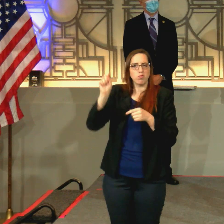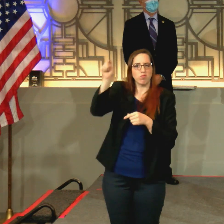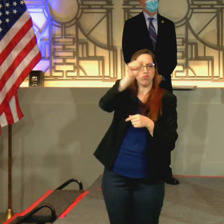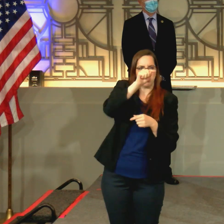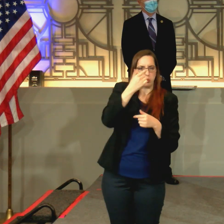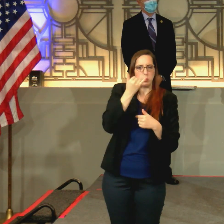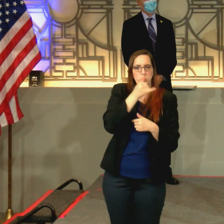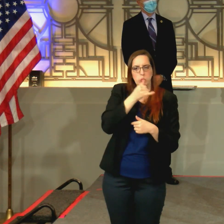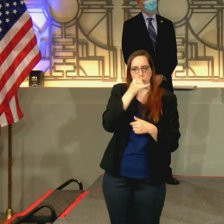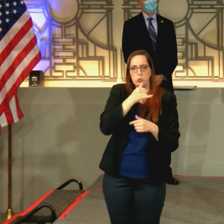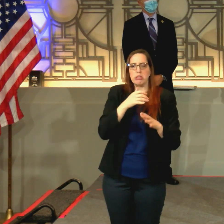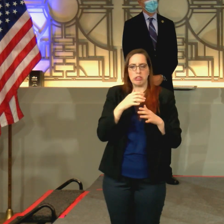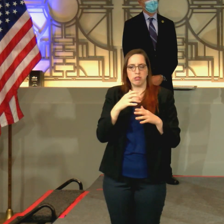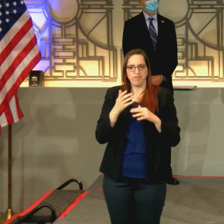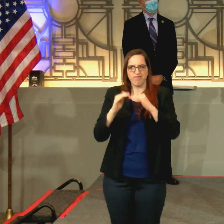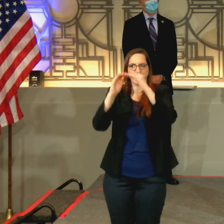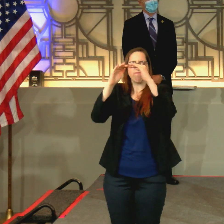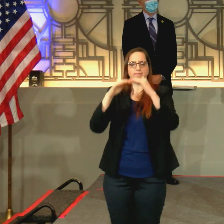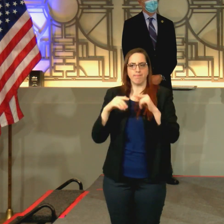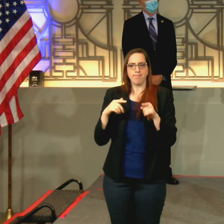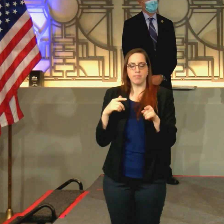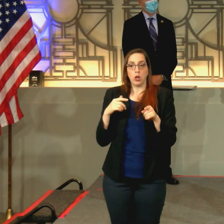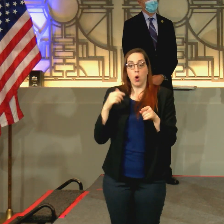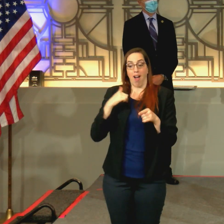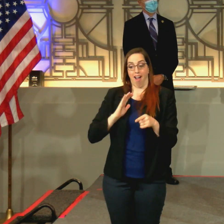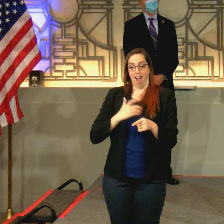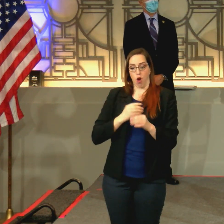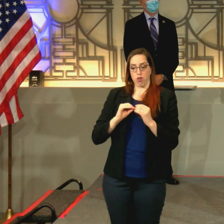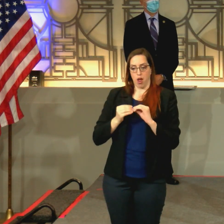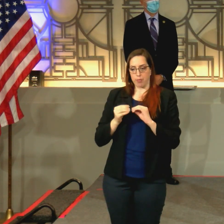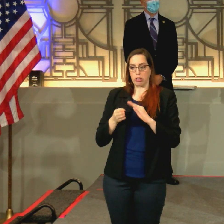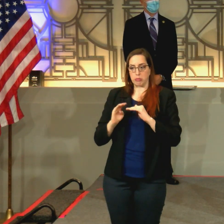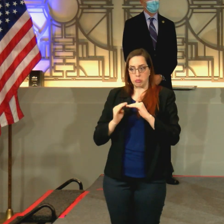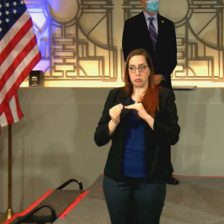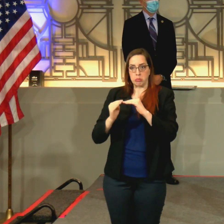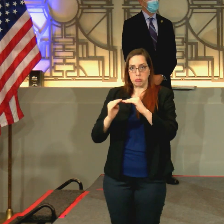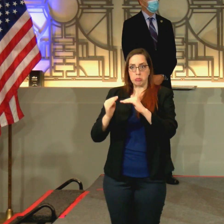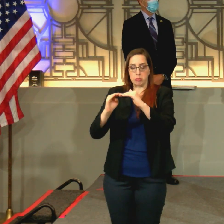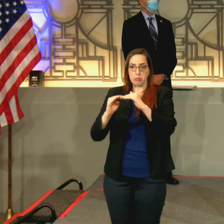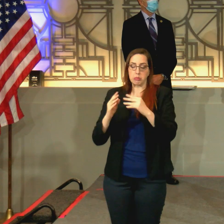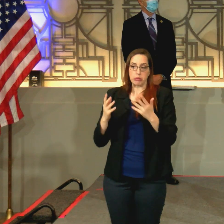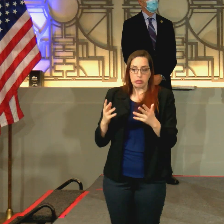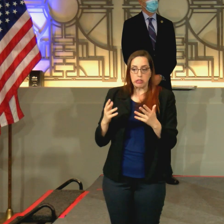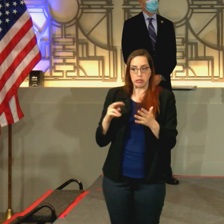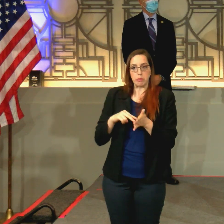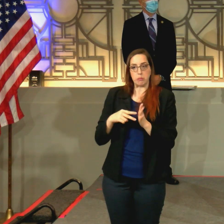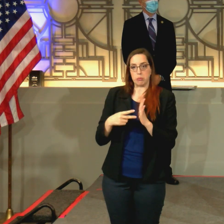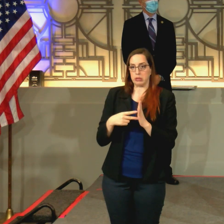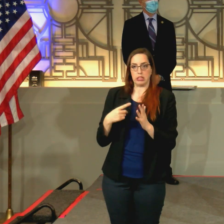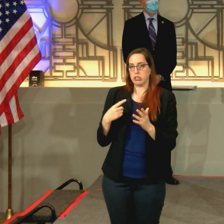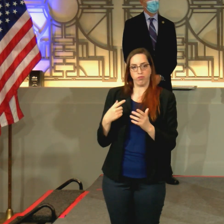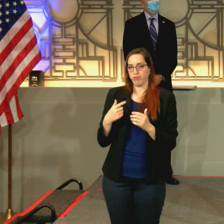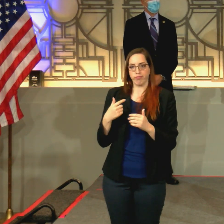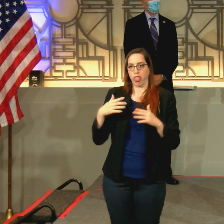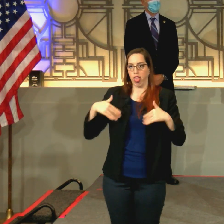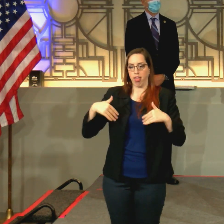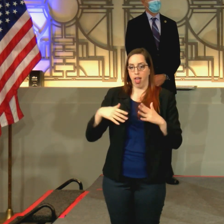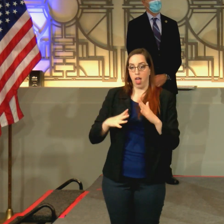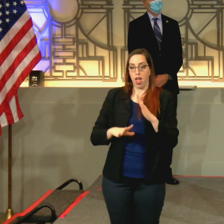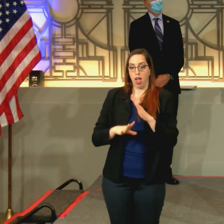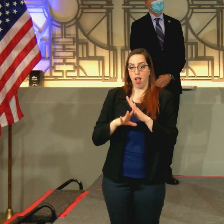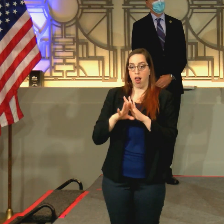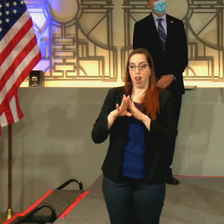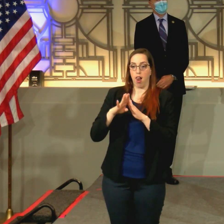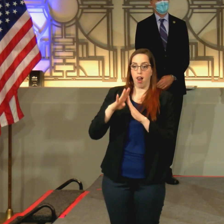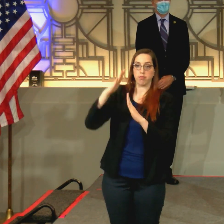you can see, as long as our numbers continue to rise, then we have not reached the peak in the